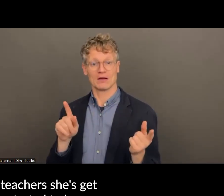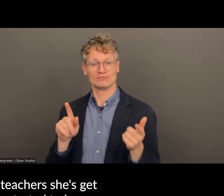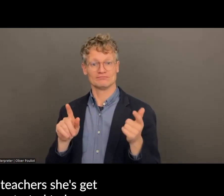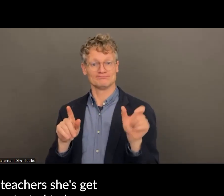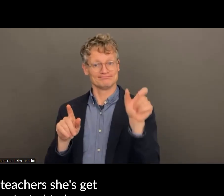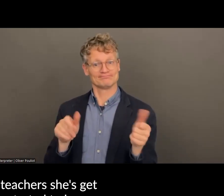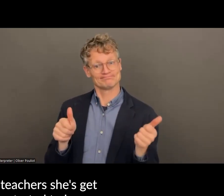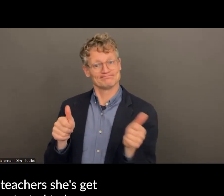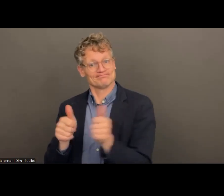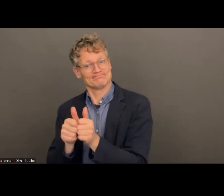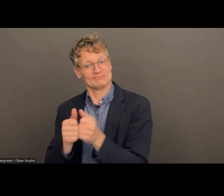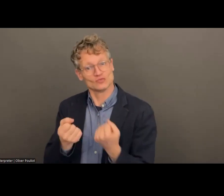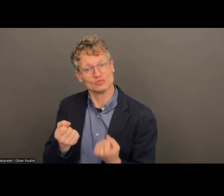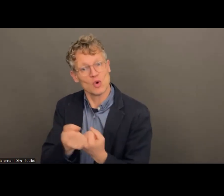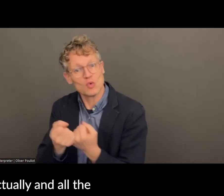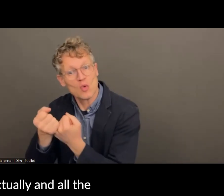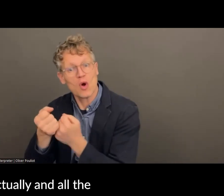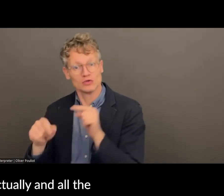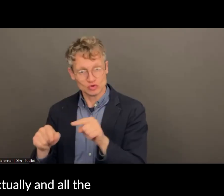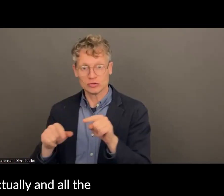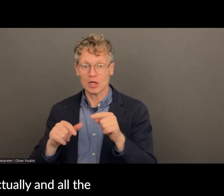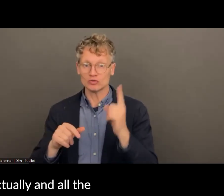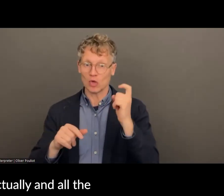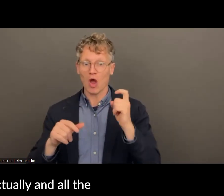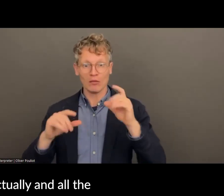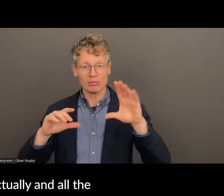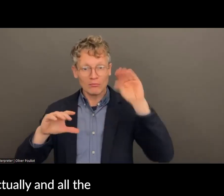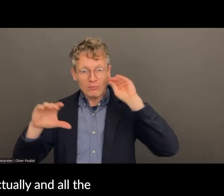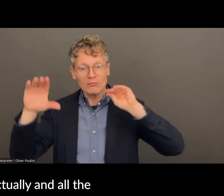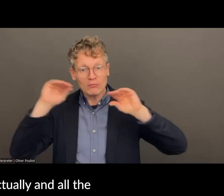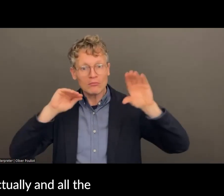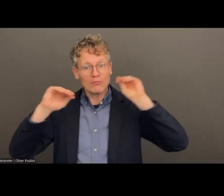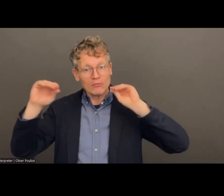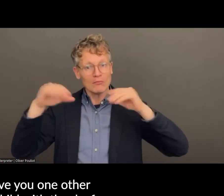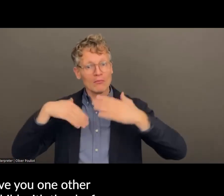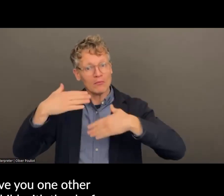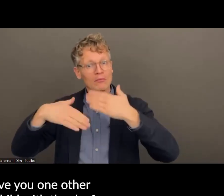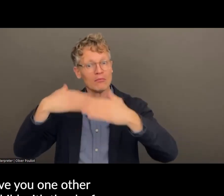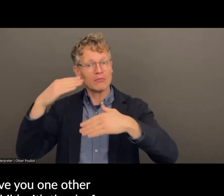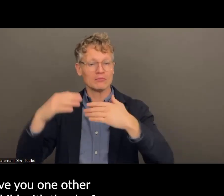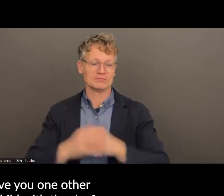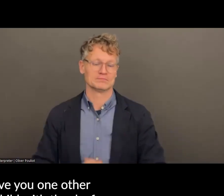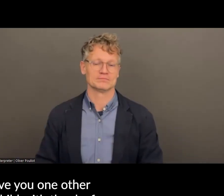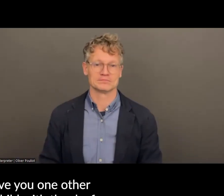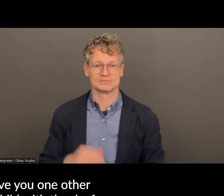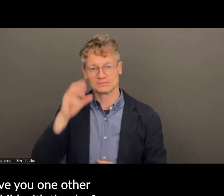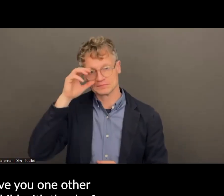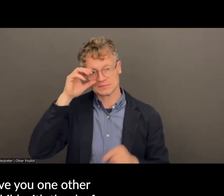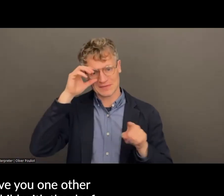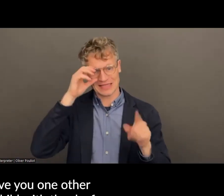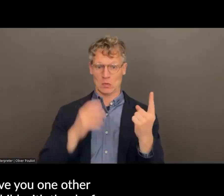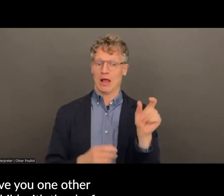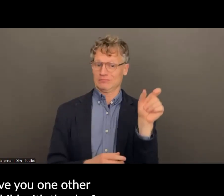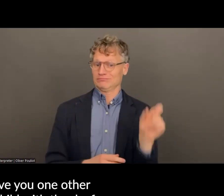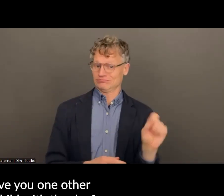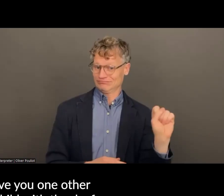classroom and she started to learn. So this is one case story actually, and also I would also like to give you one other case story